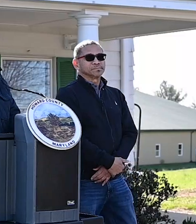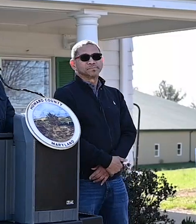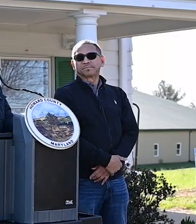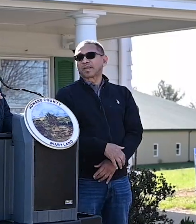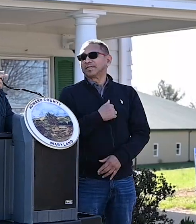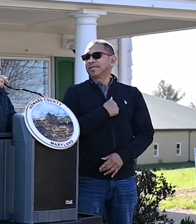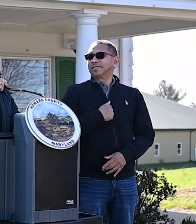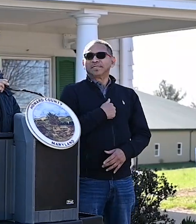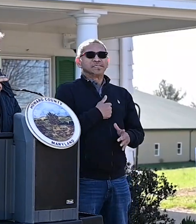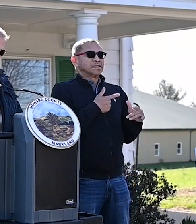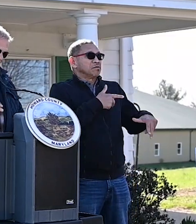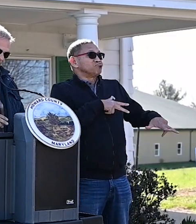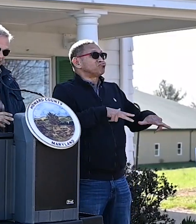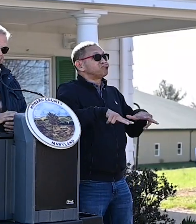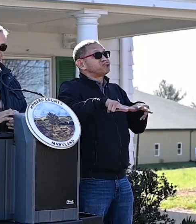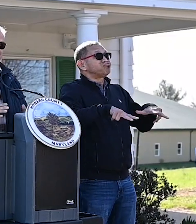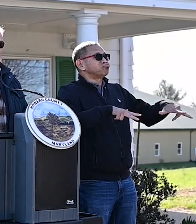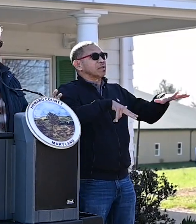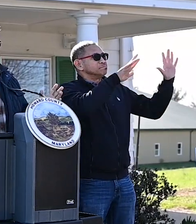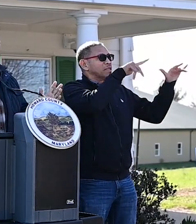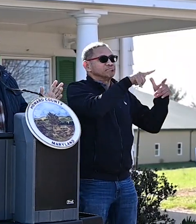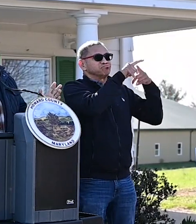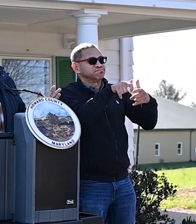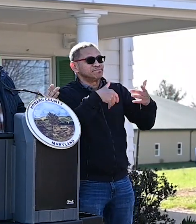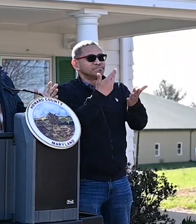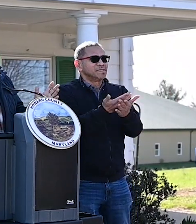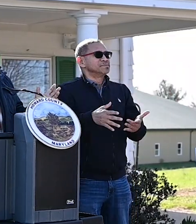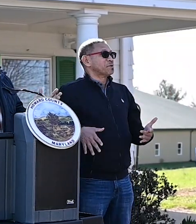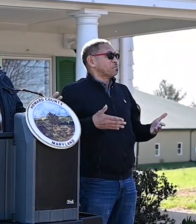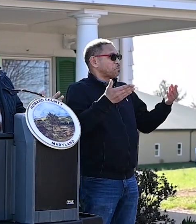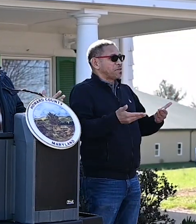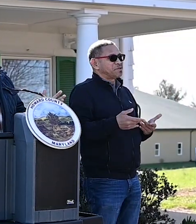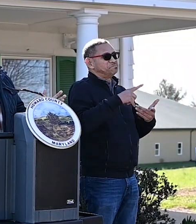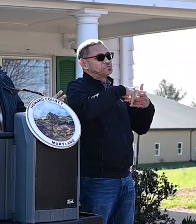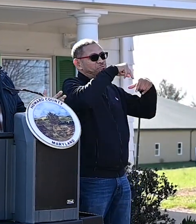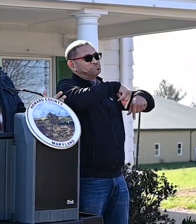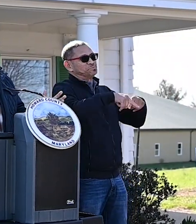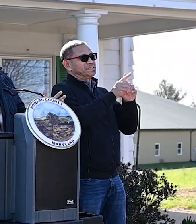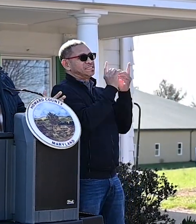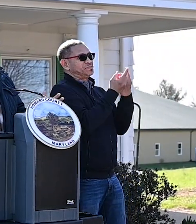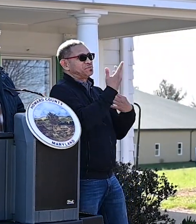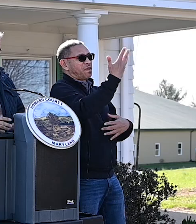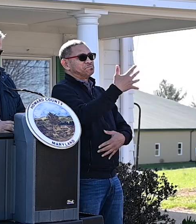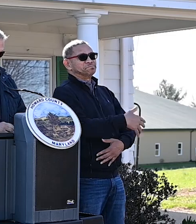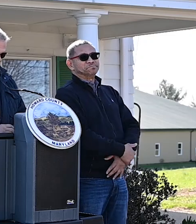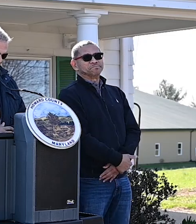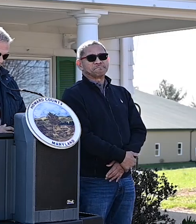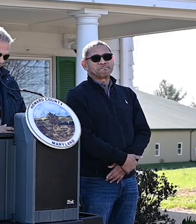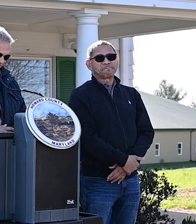Sorry, I was just kind of strolling up here. Everybody, welcome to District 5.